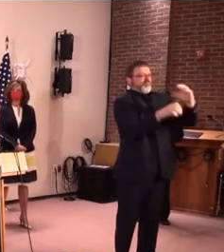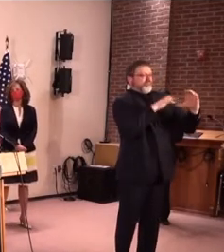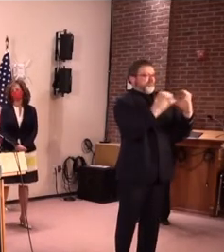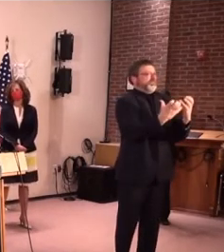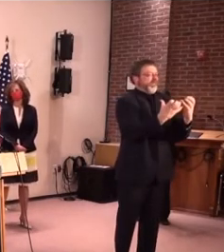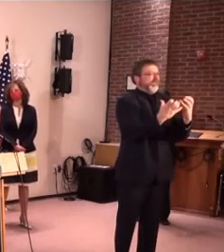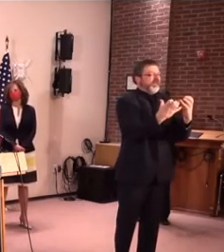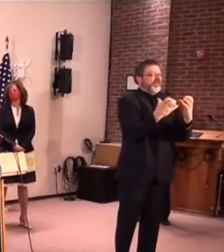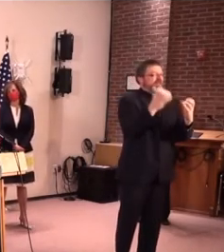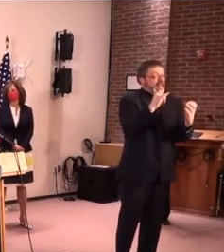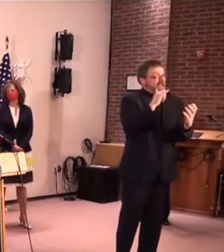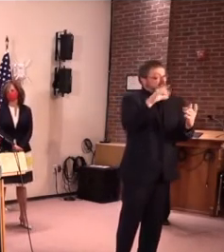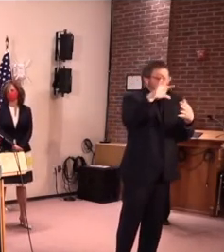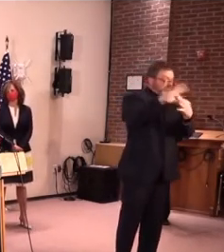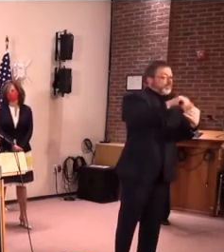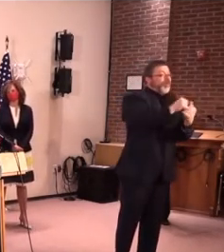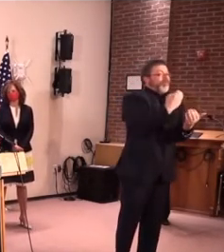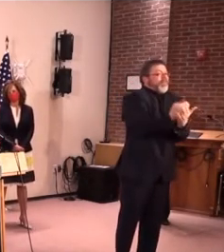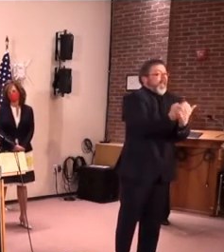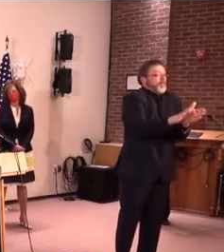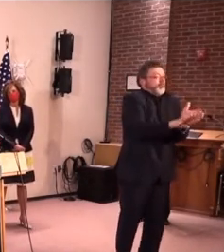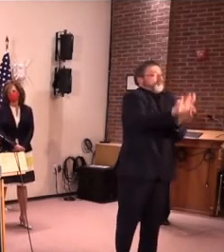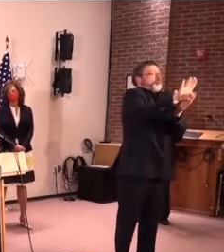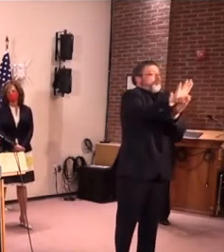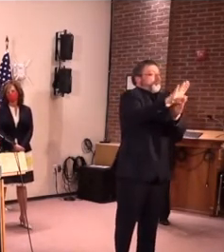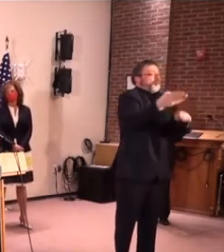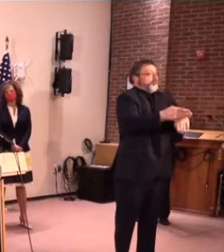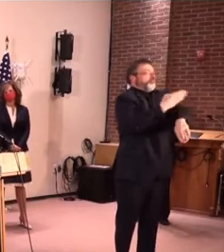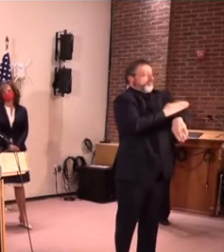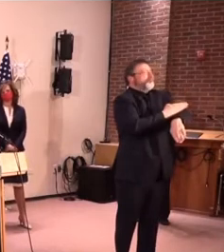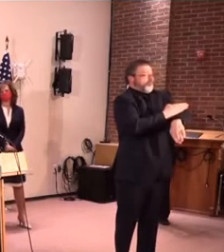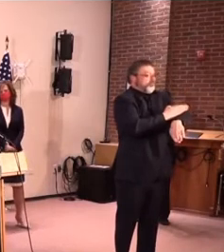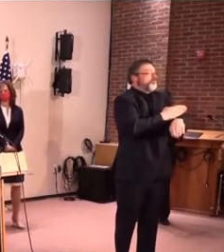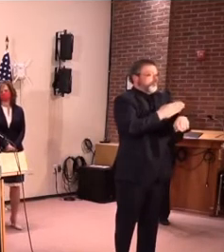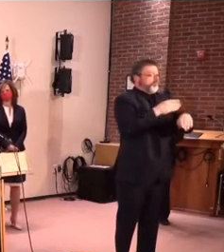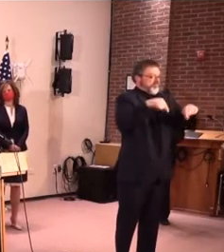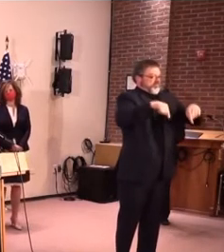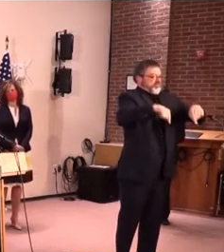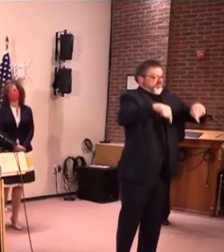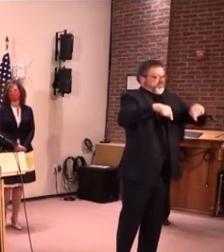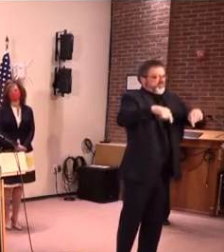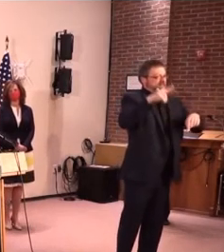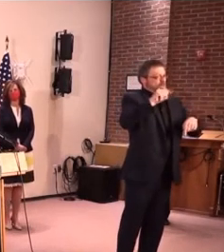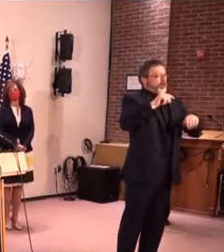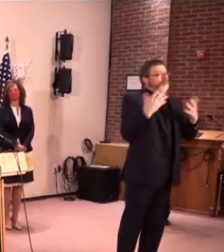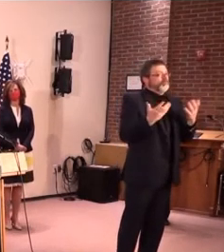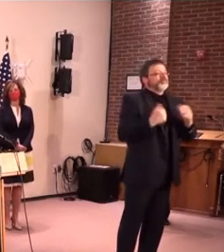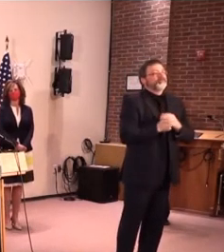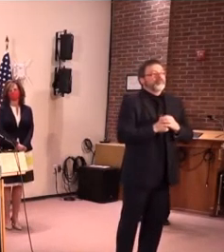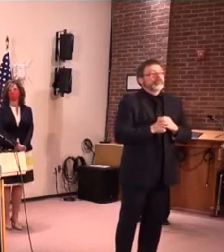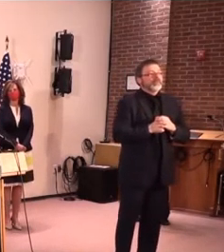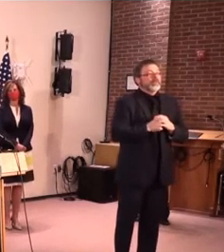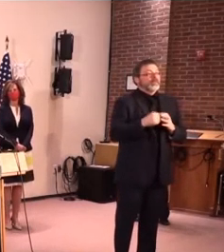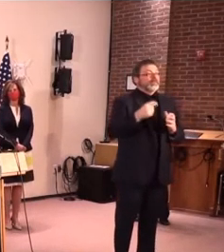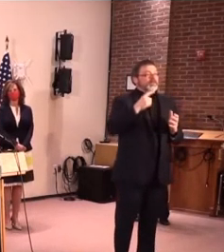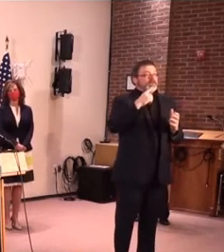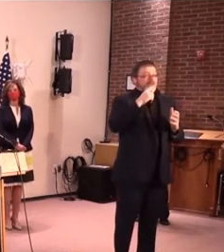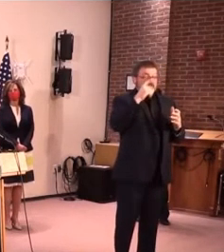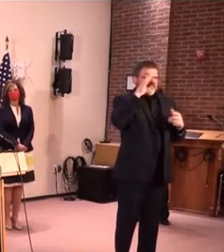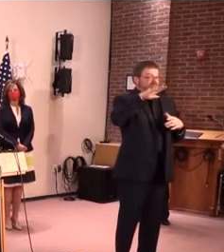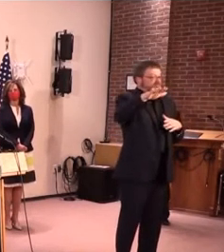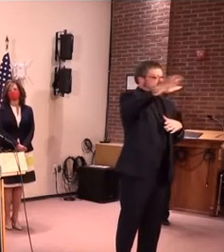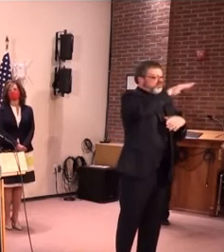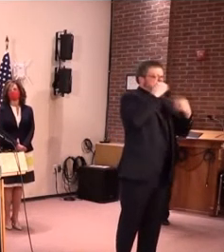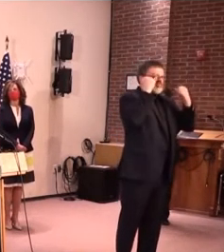Recovery Task Force. You know, I'd like to start by thanking the thousands of small business owners who have reached out